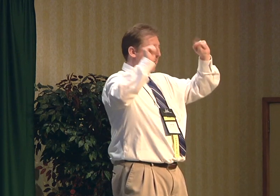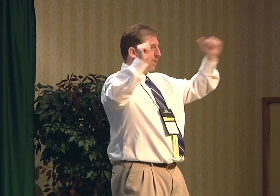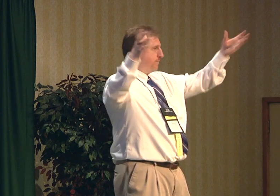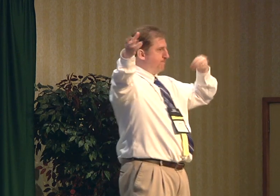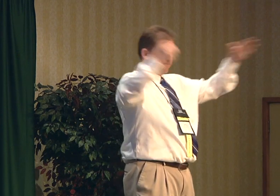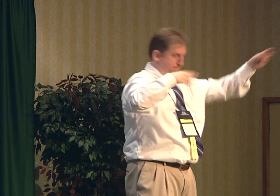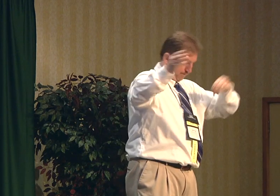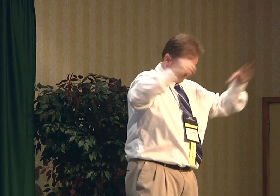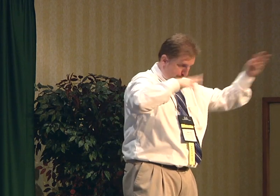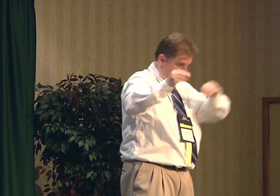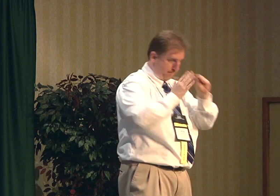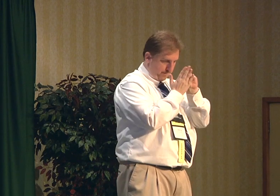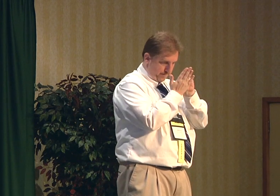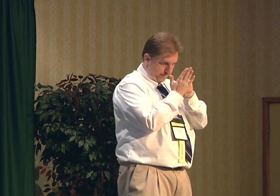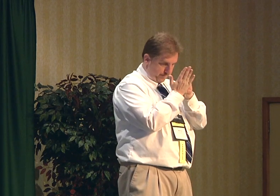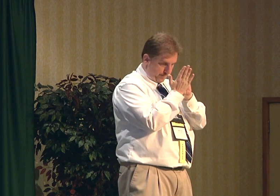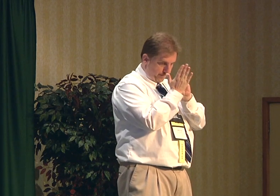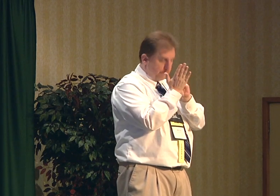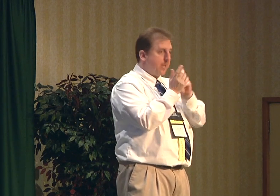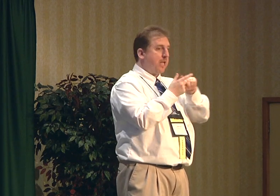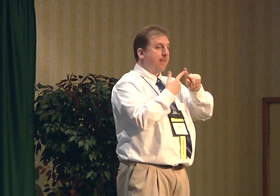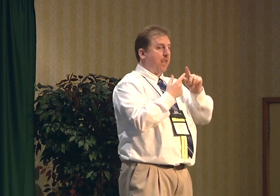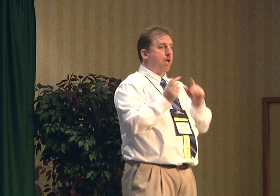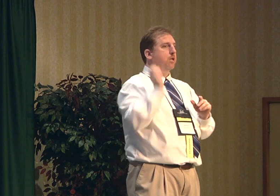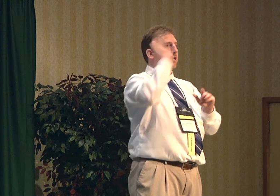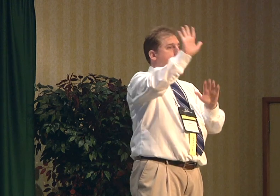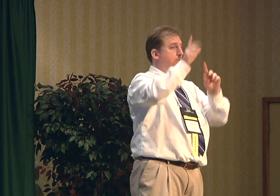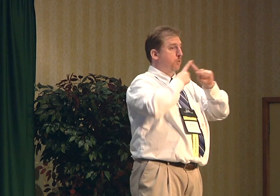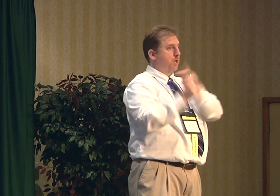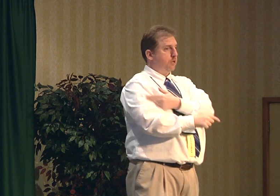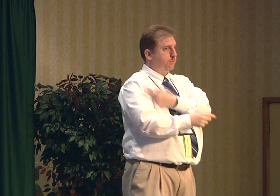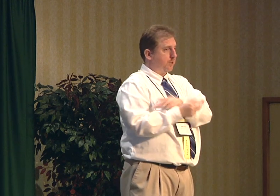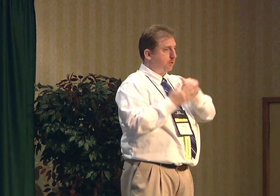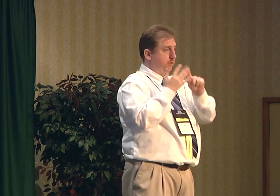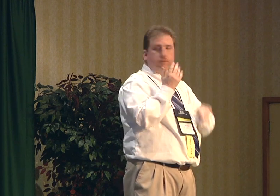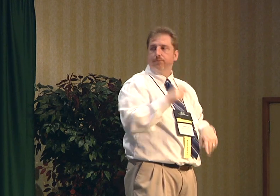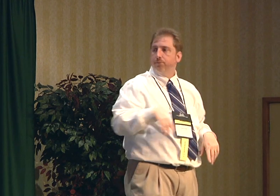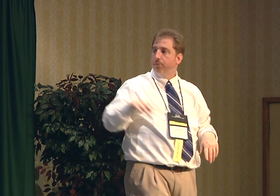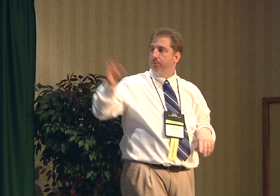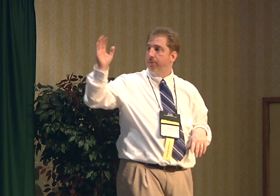planning on getting more people to give us their stories, to give us more data, so we can